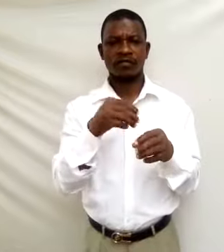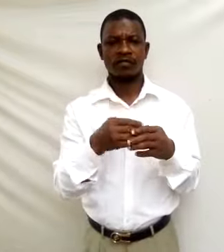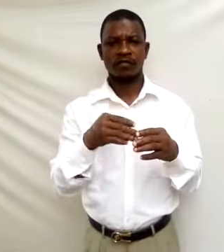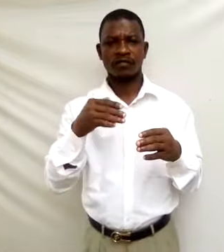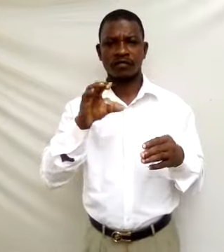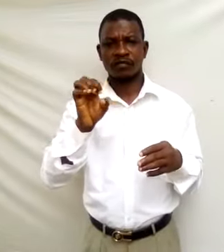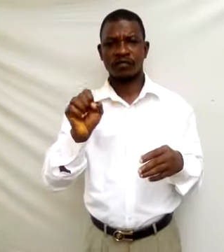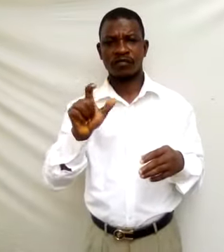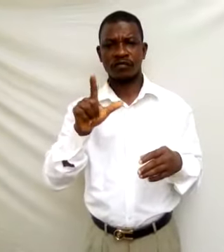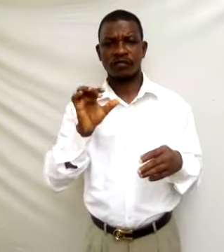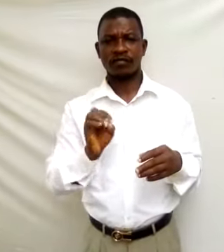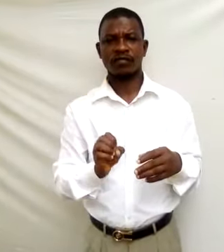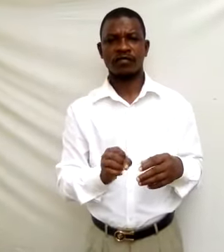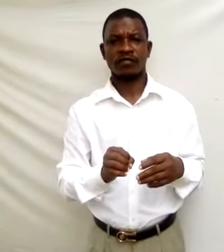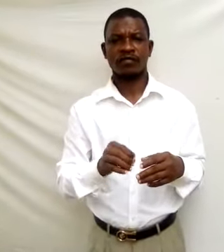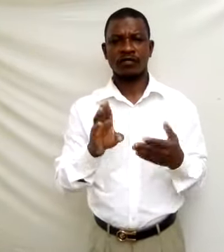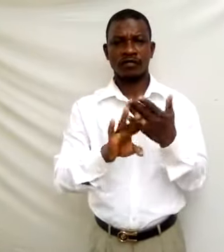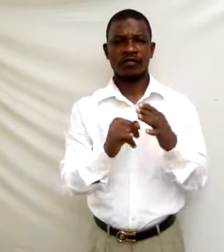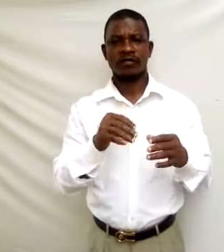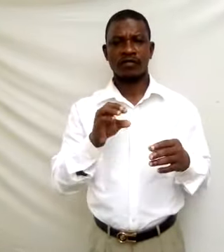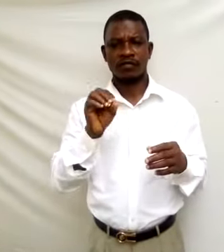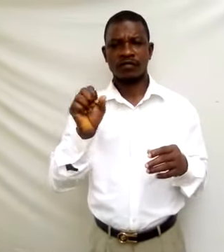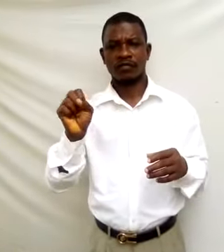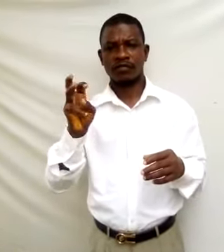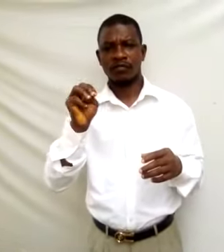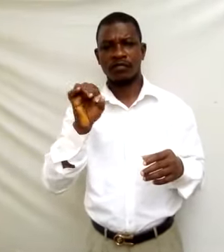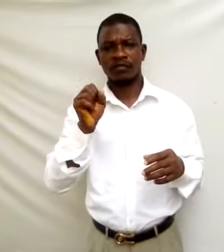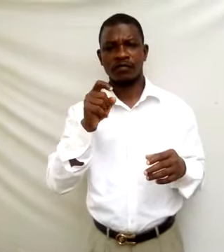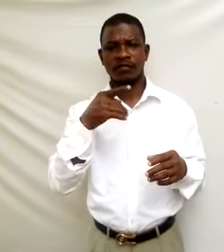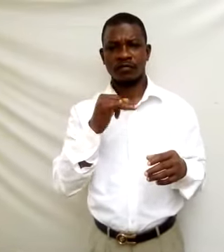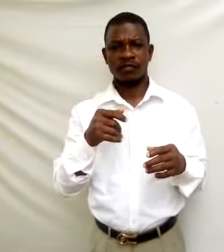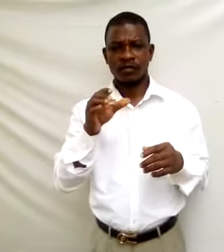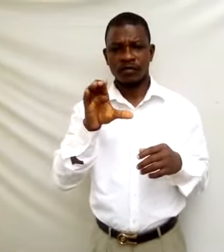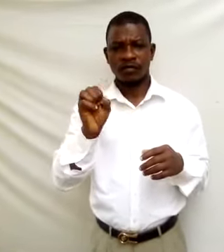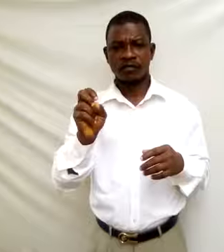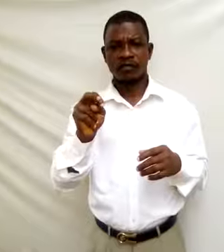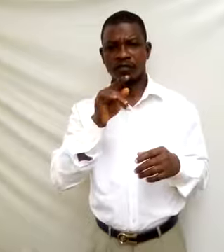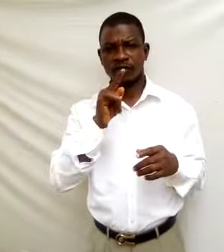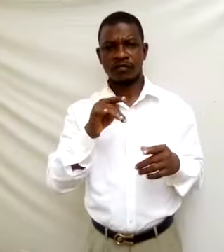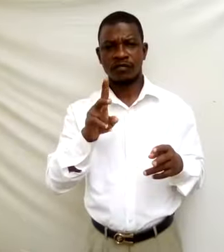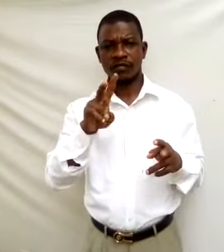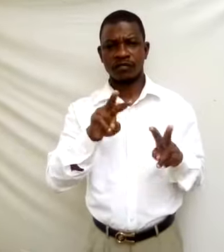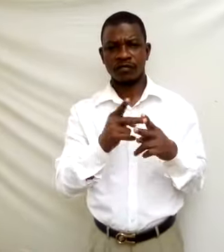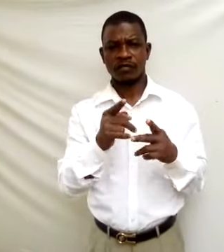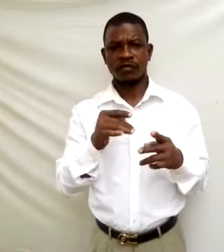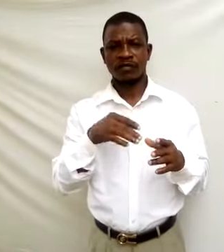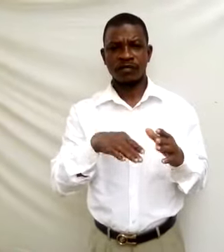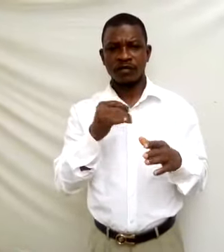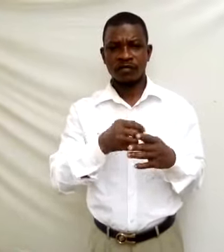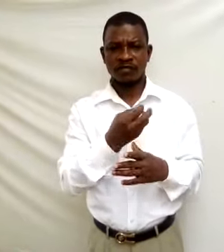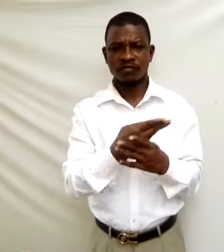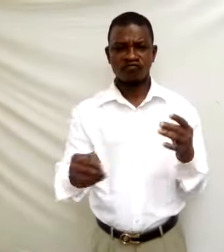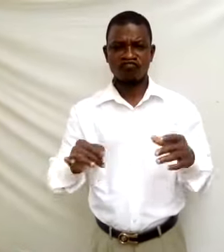cells by osmosis the contractile vacuole expels excess water from the